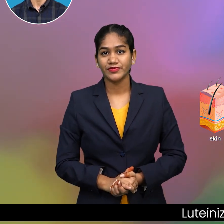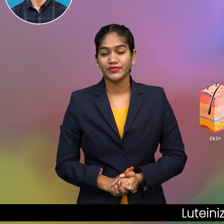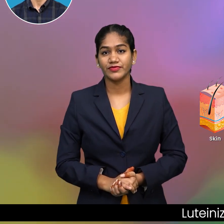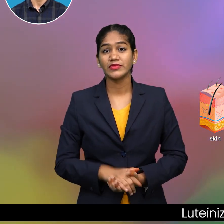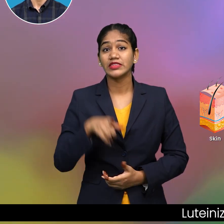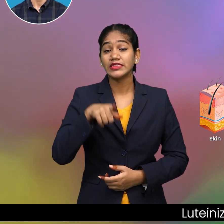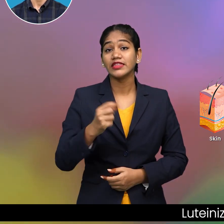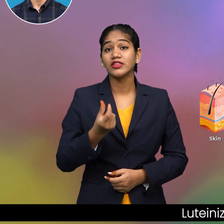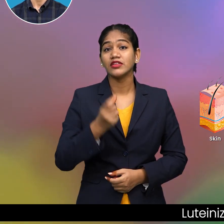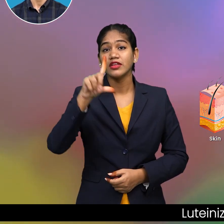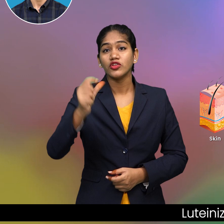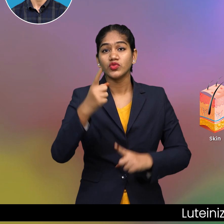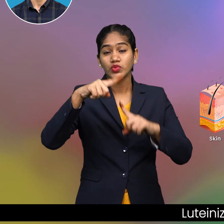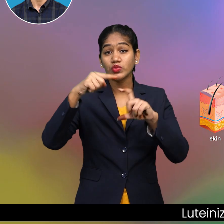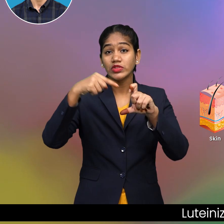Luteinizing hormone